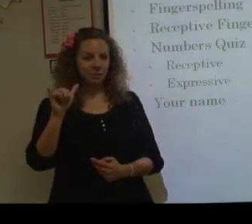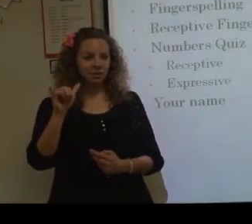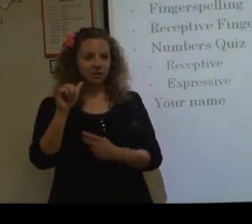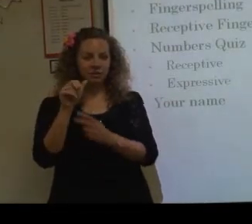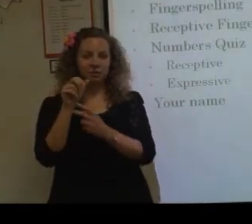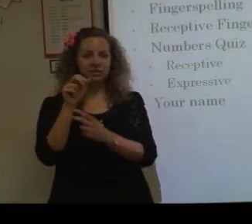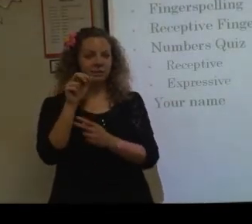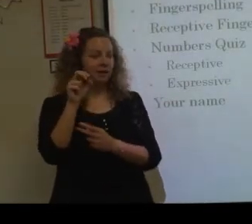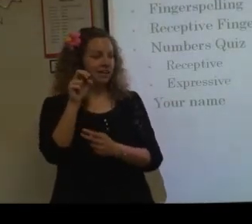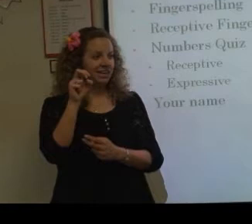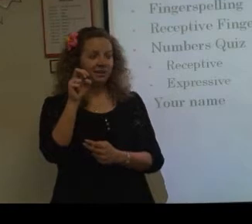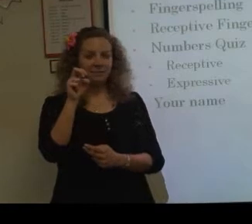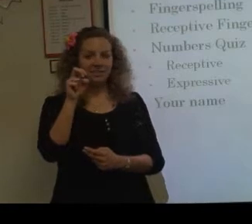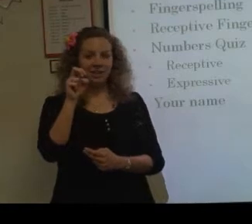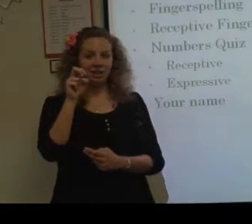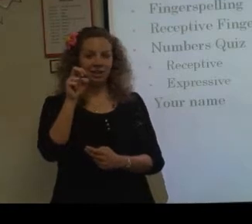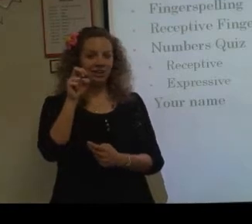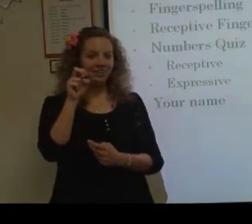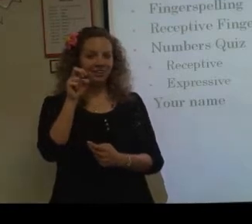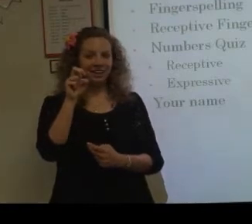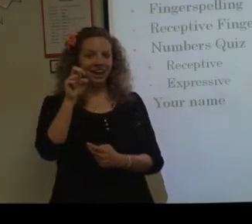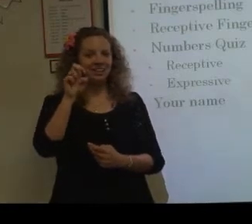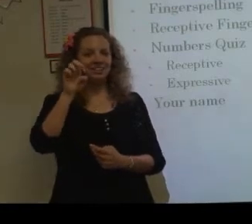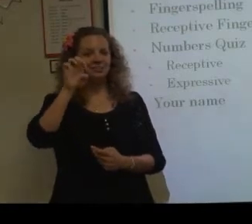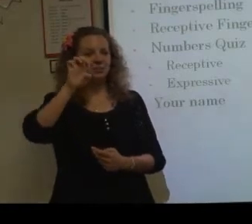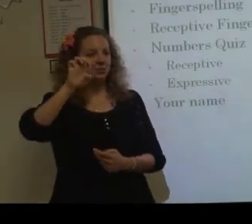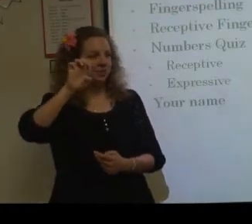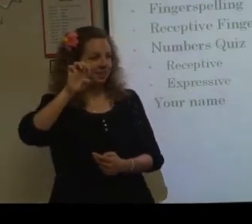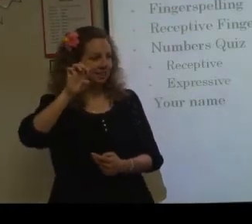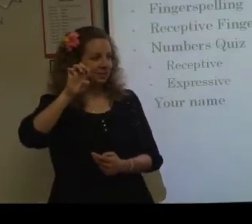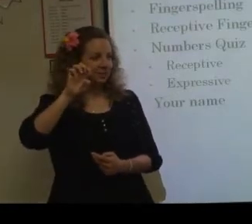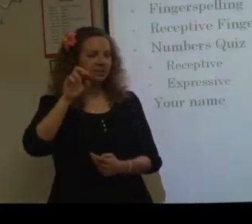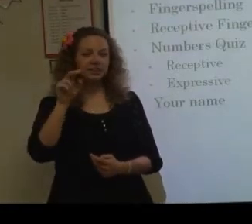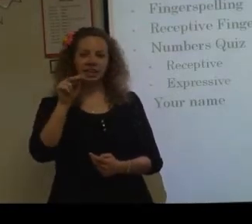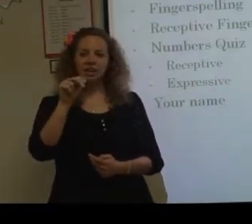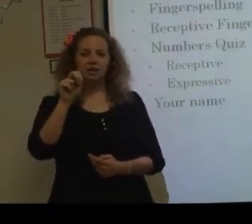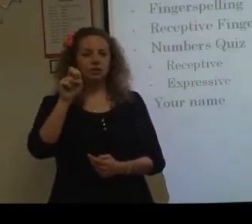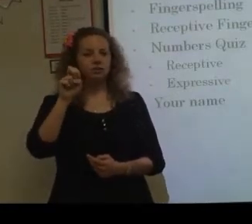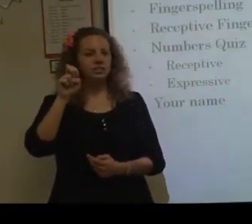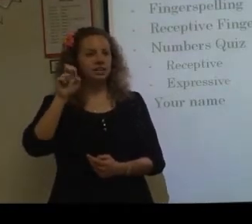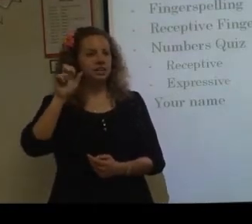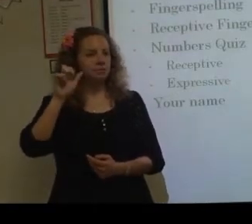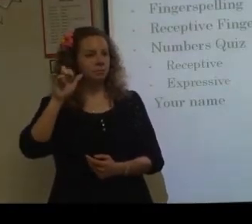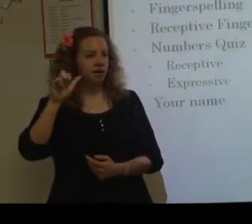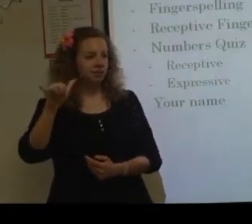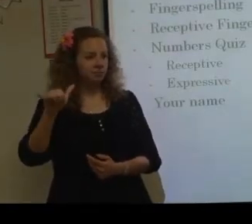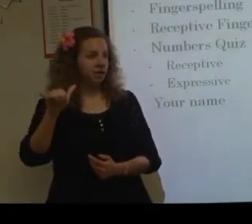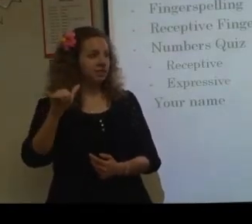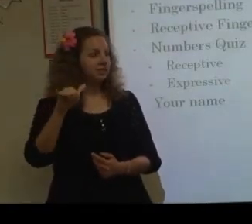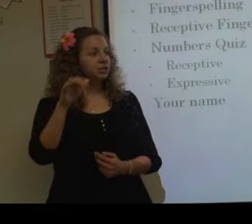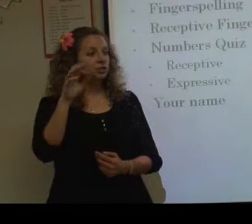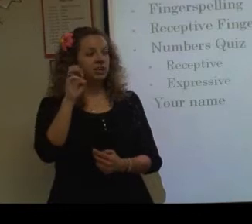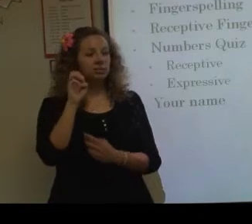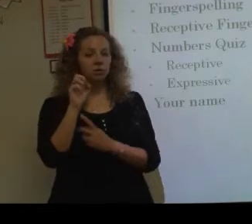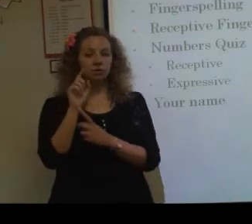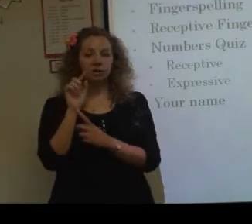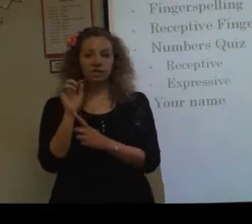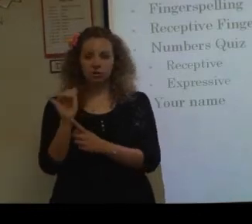so if you notice like my E was here, like I didn't even do like this whole thing, like you just, it kind of blends. And so that's one of the ways that you